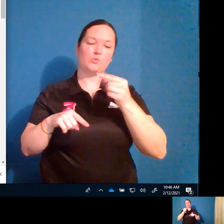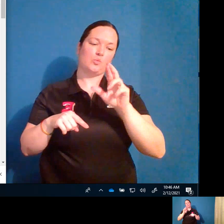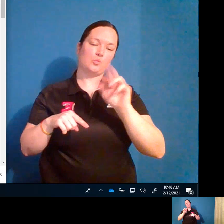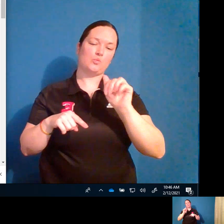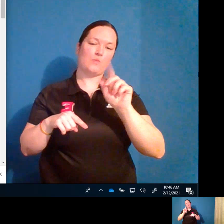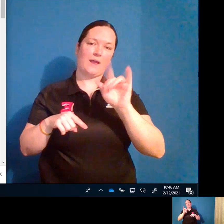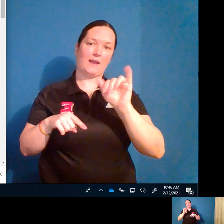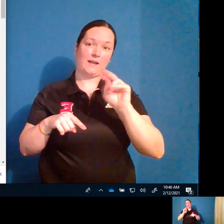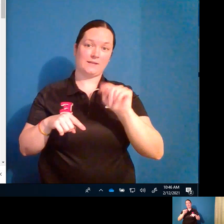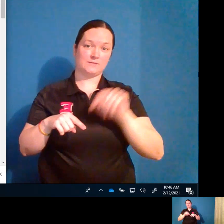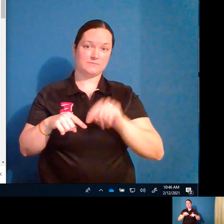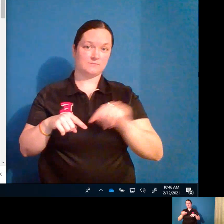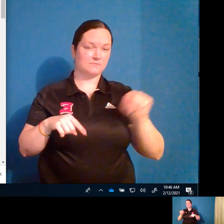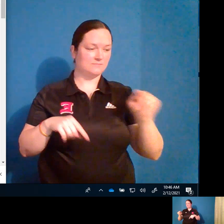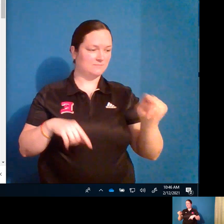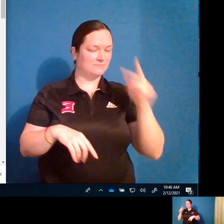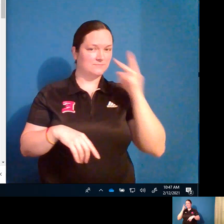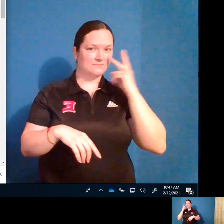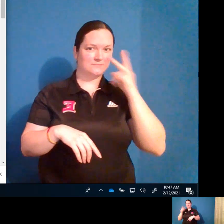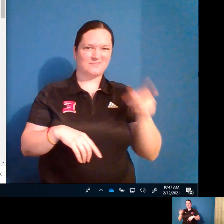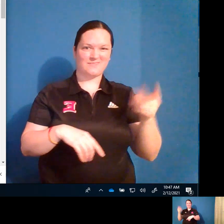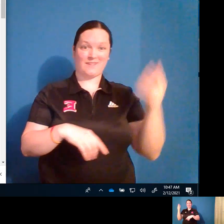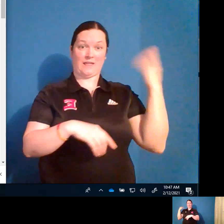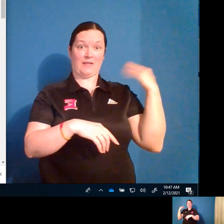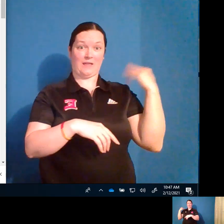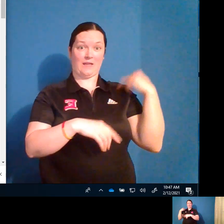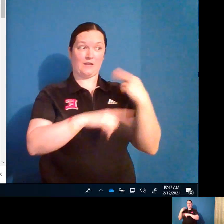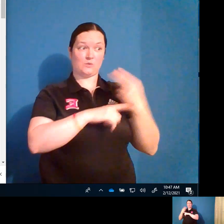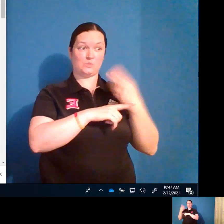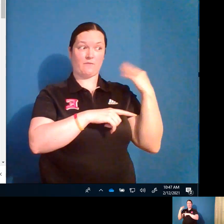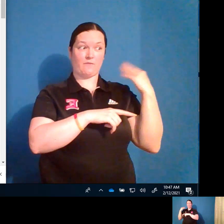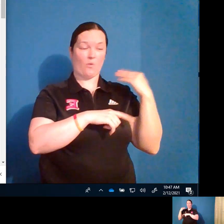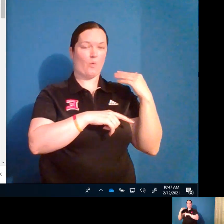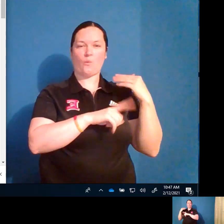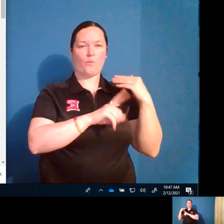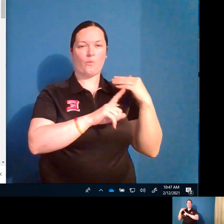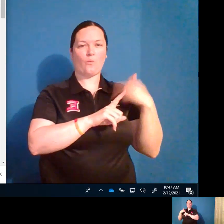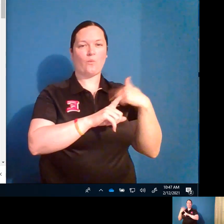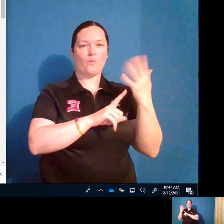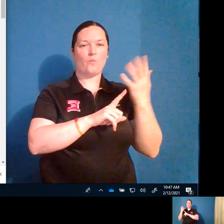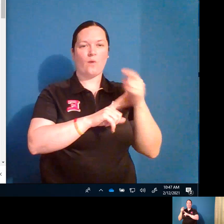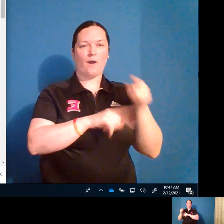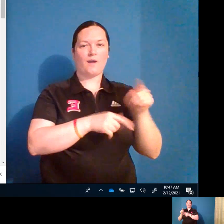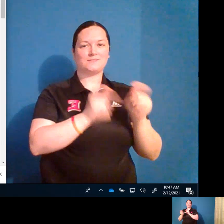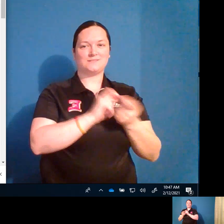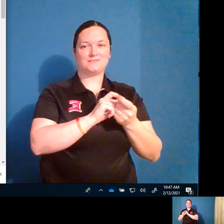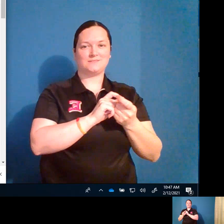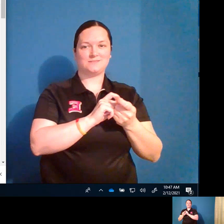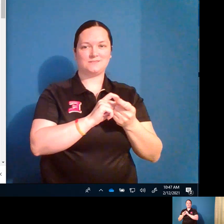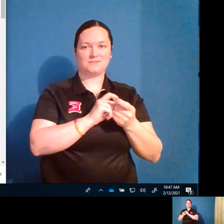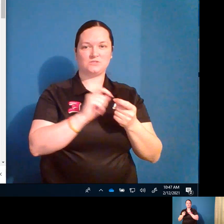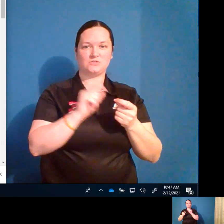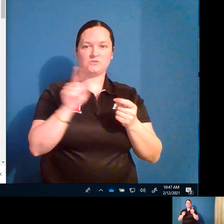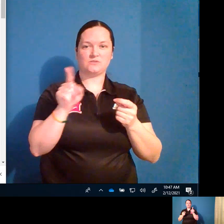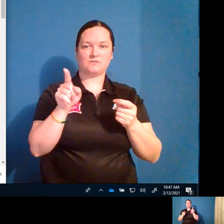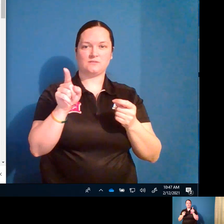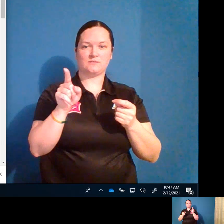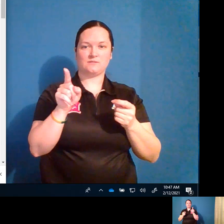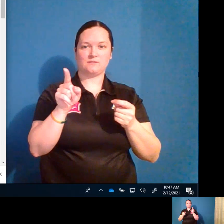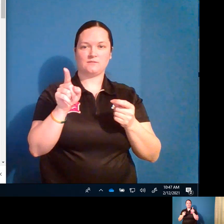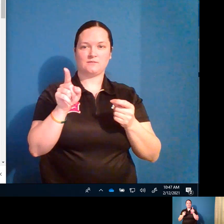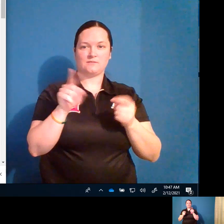Okay, so what I want to do, notice it's showing the last colors that I used. So I want to come right up in here, and I just want to